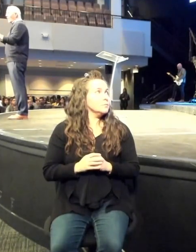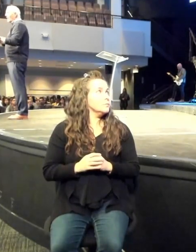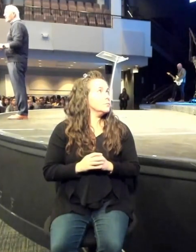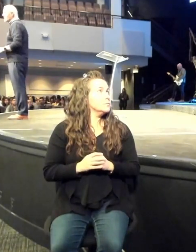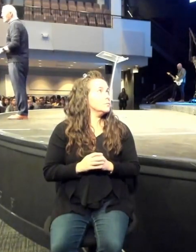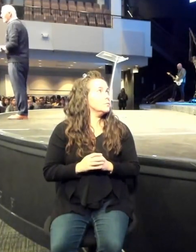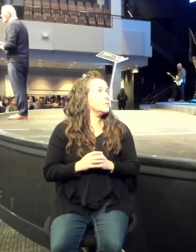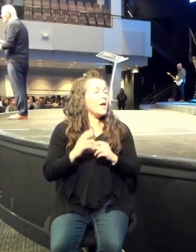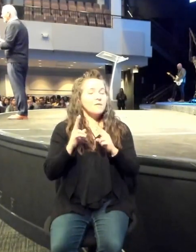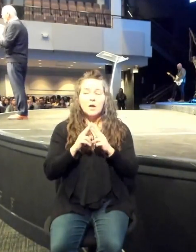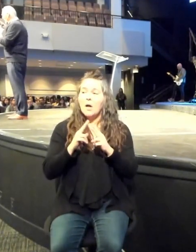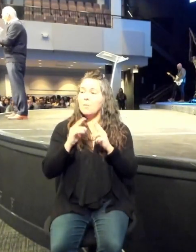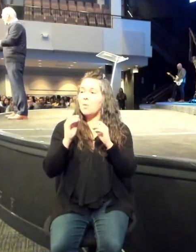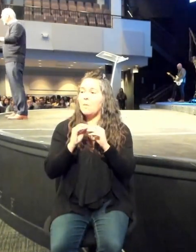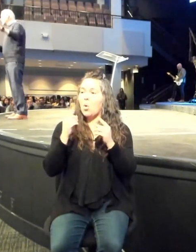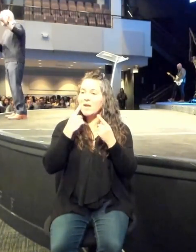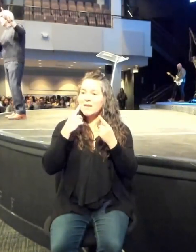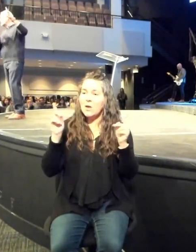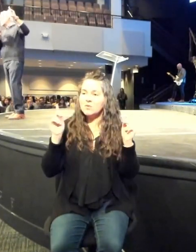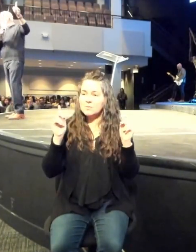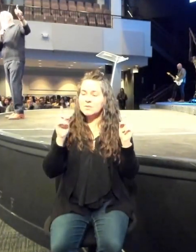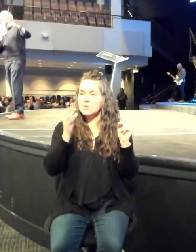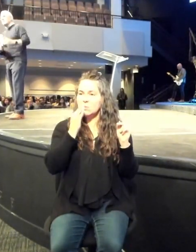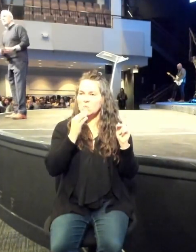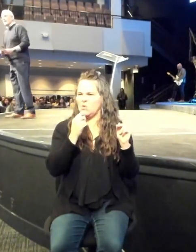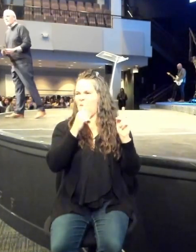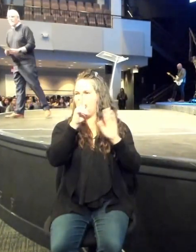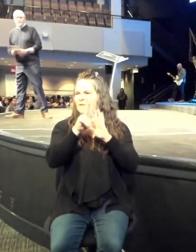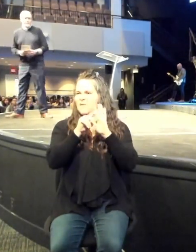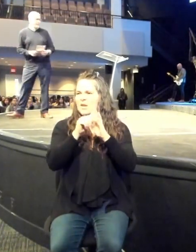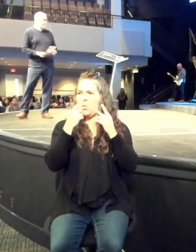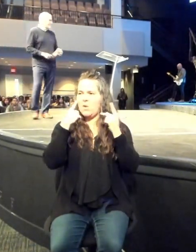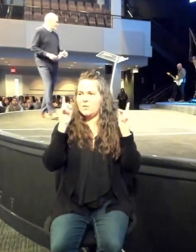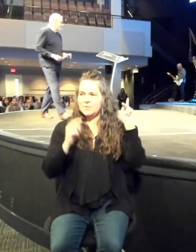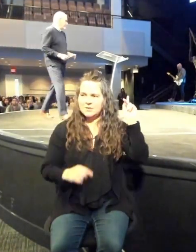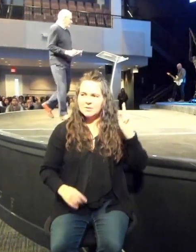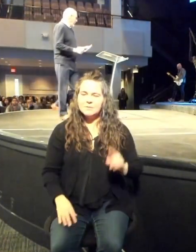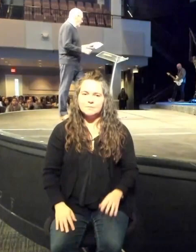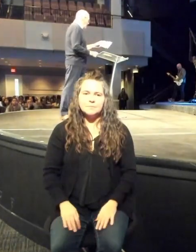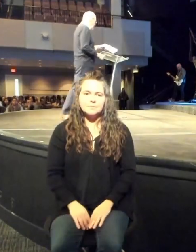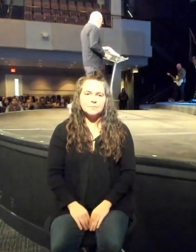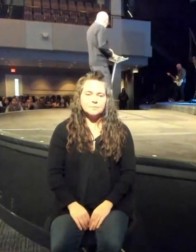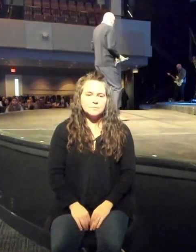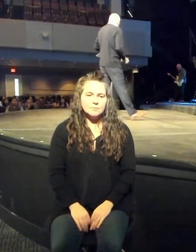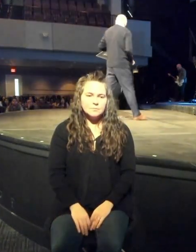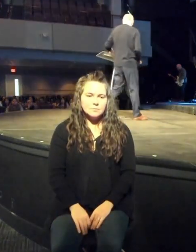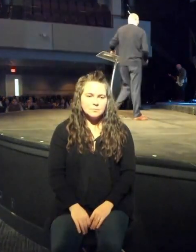couple more announcements we have for you. They're going to be right on the screens. Let's watch this together.